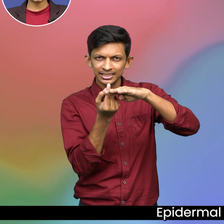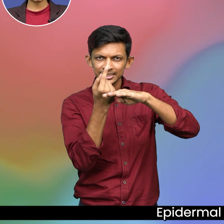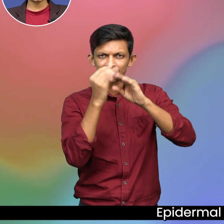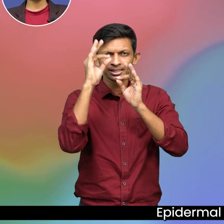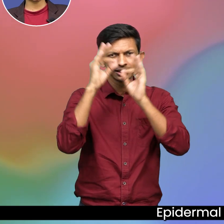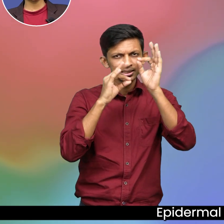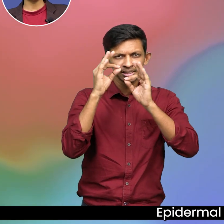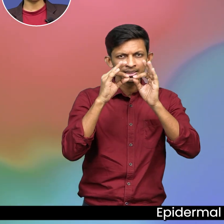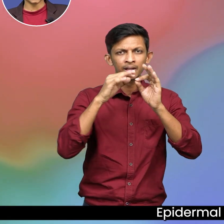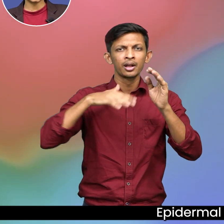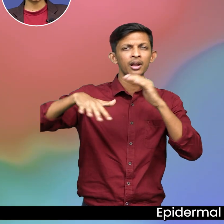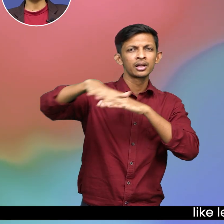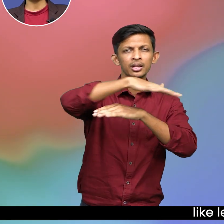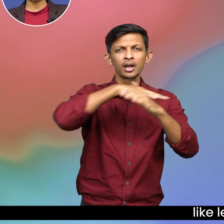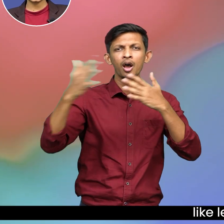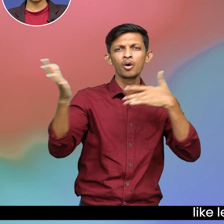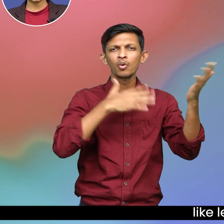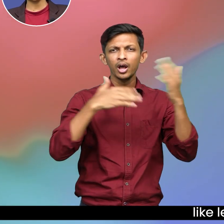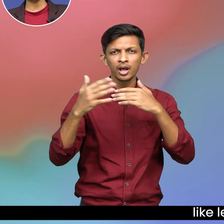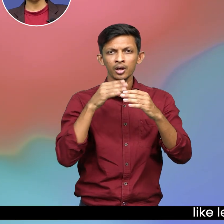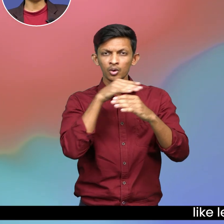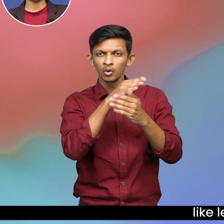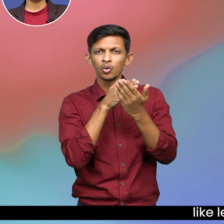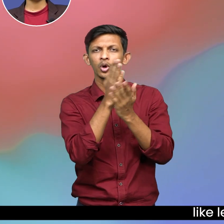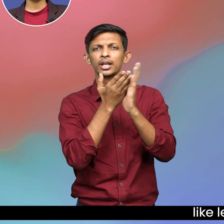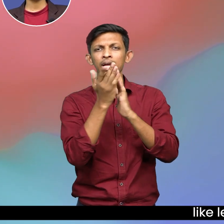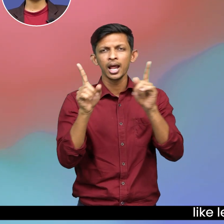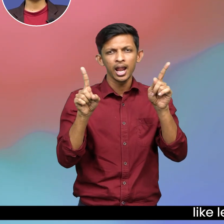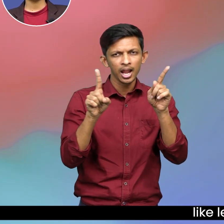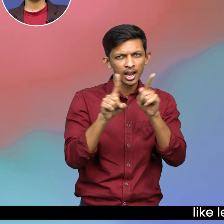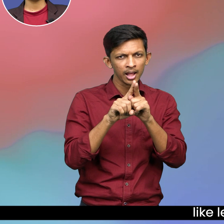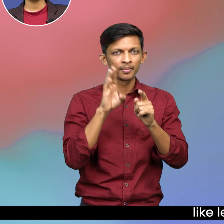Epidermal cells in aerial parts like leaf and stem.